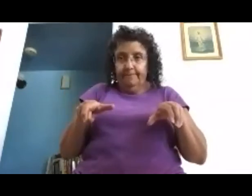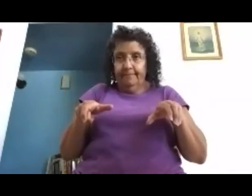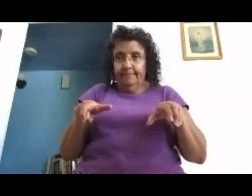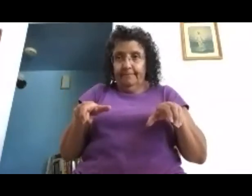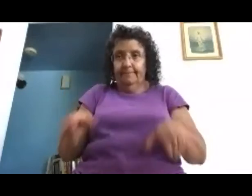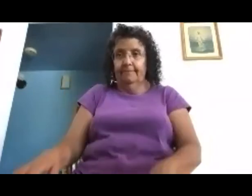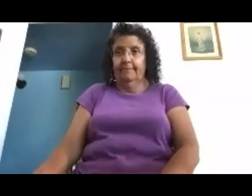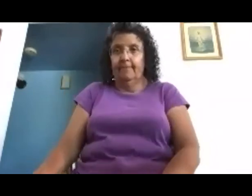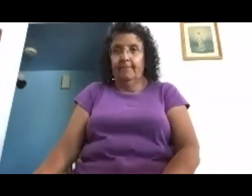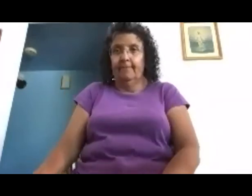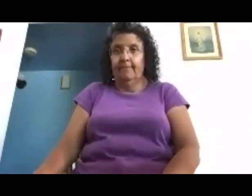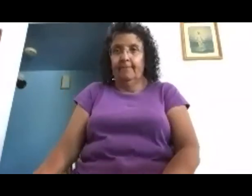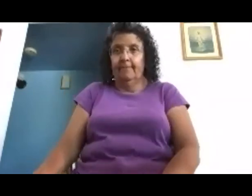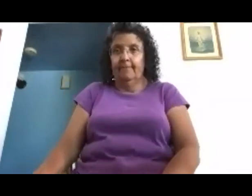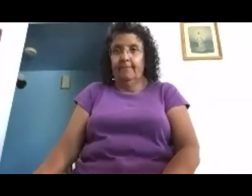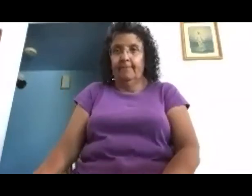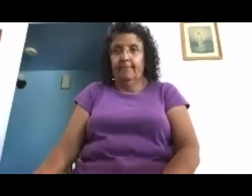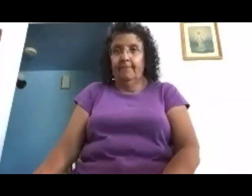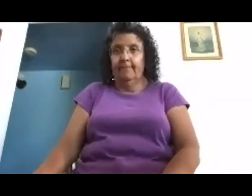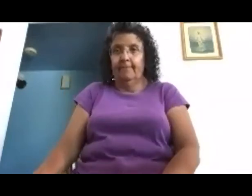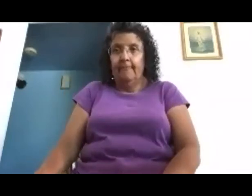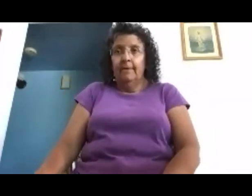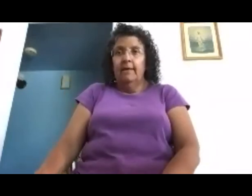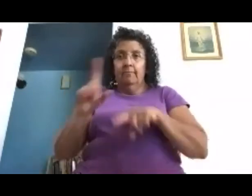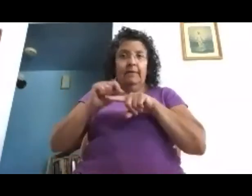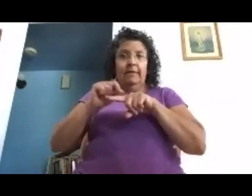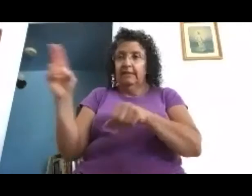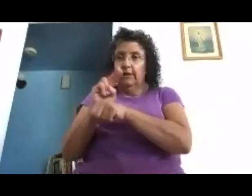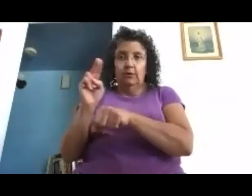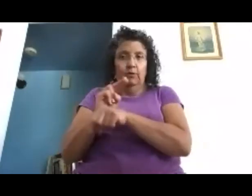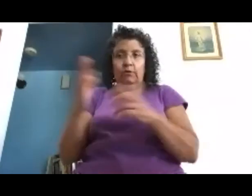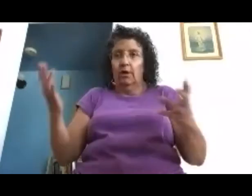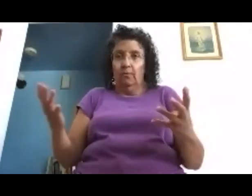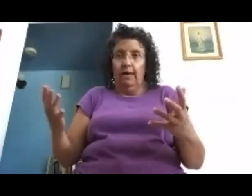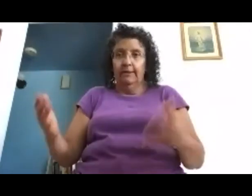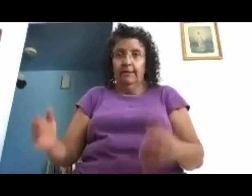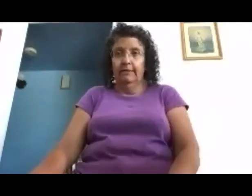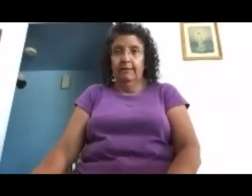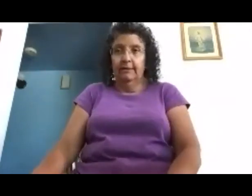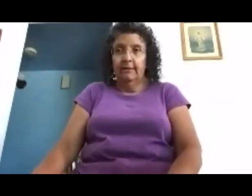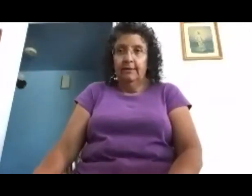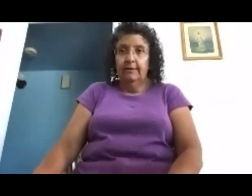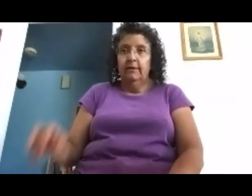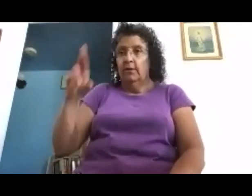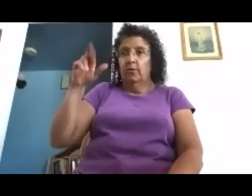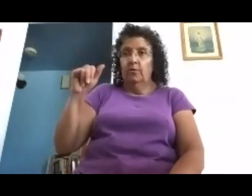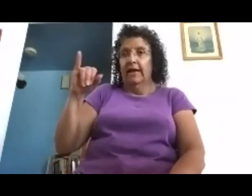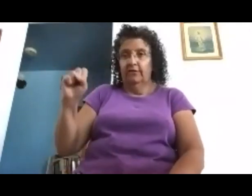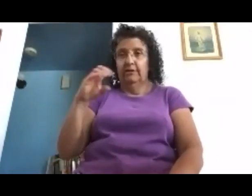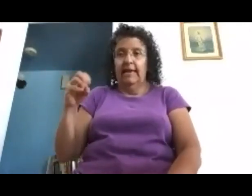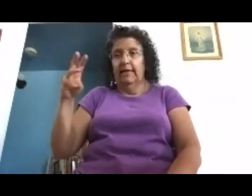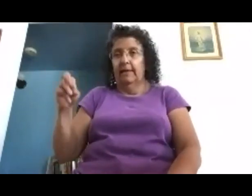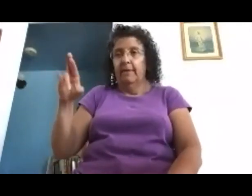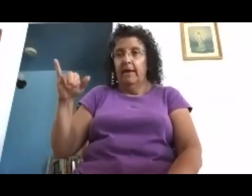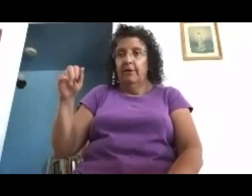My seeds are radishes and marigolds. Some of you helped collect these marigold seeds from the school